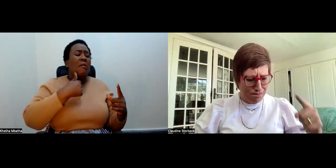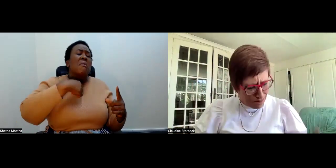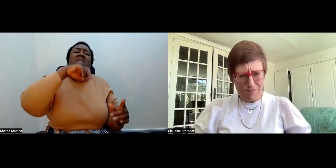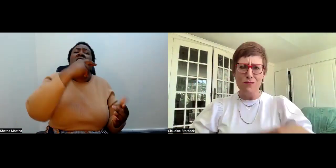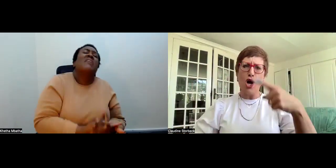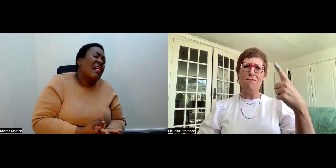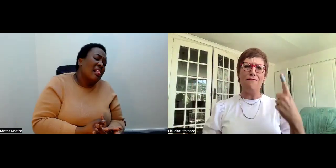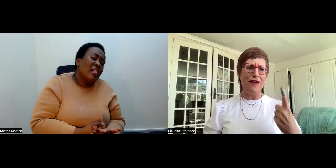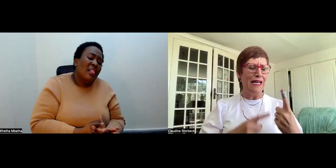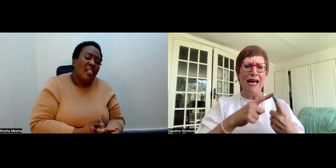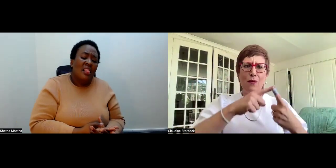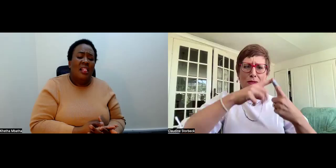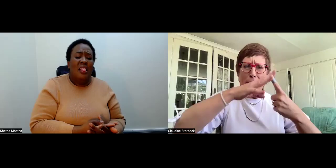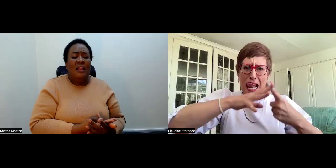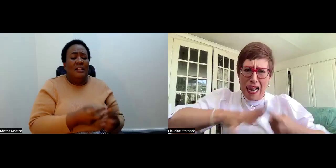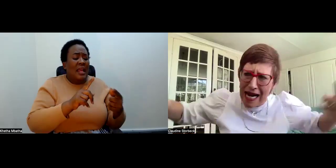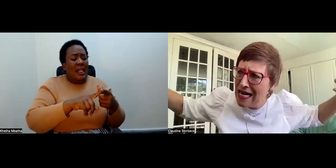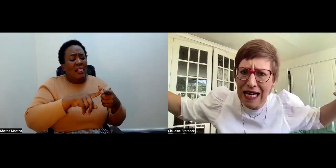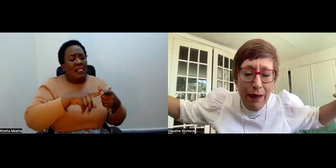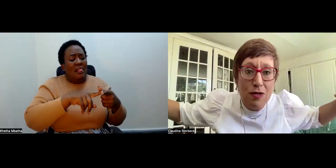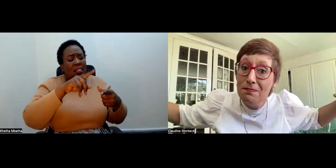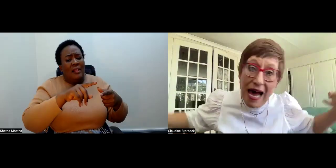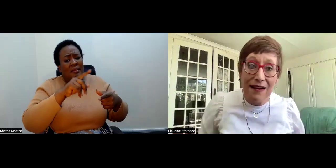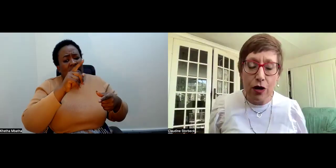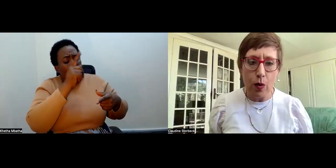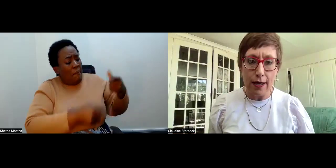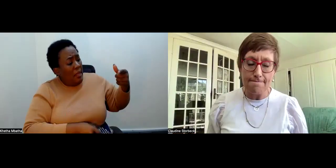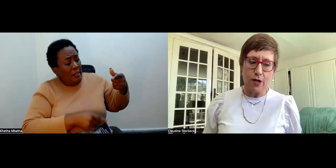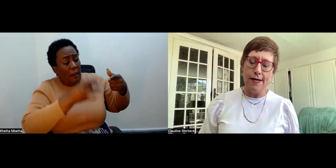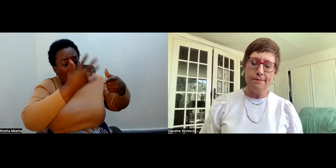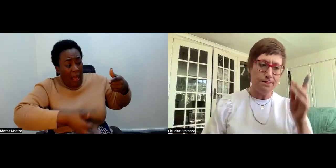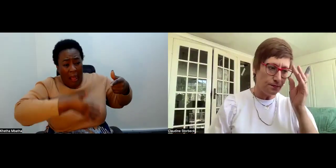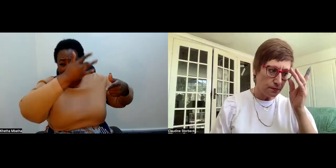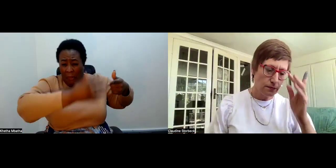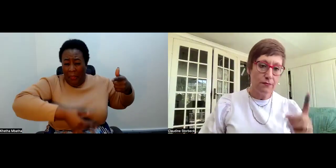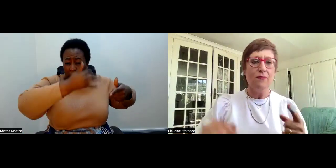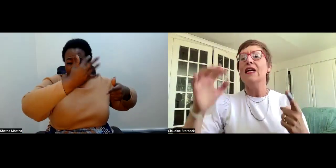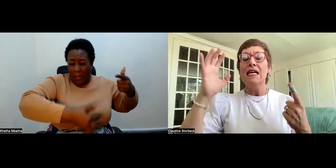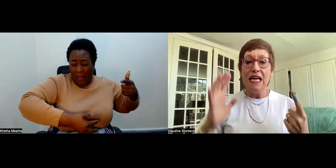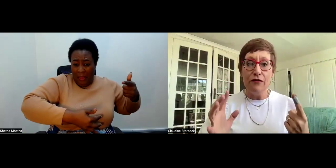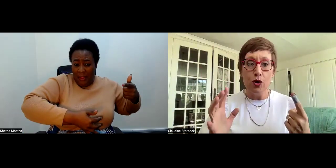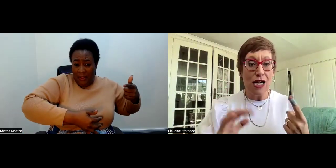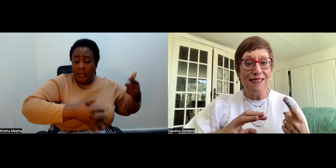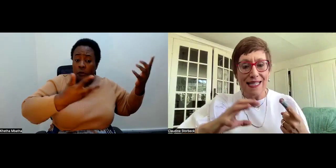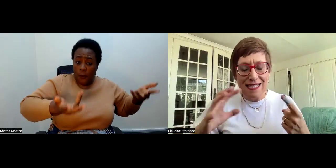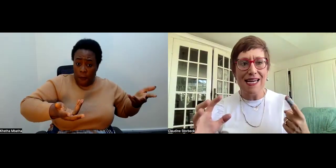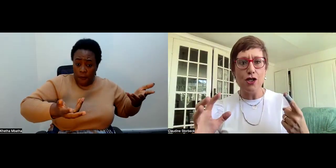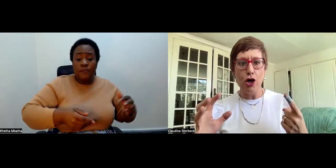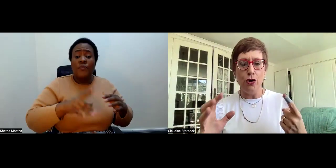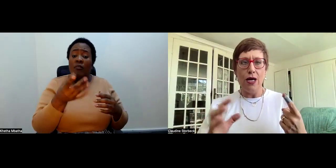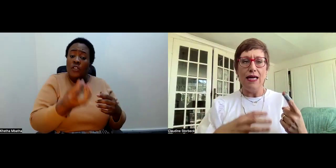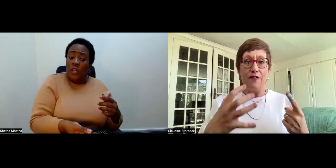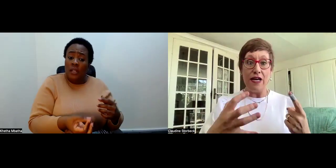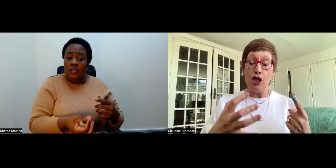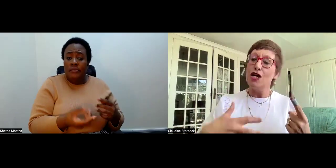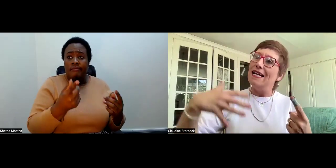I knocked my finger and it was bleeding and there was blood everywhere. Okay. If your child doesn't yet